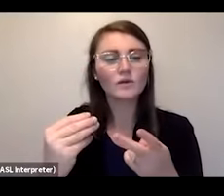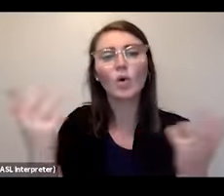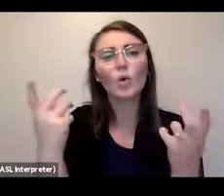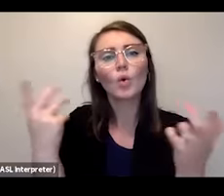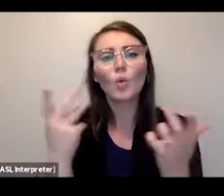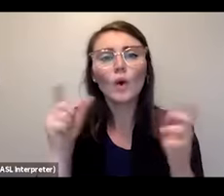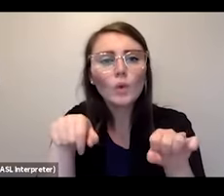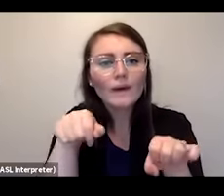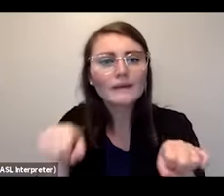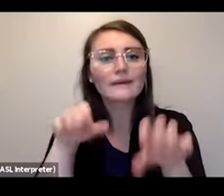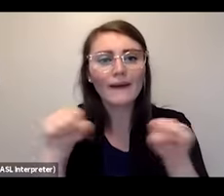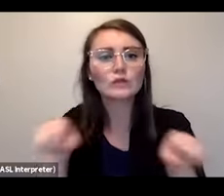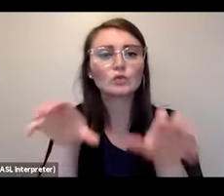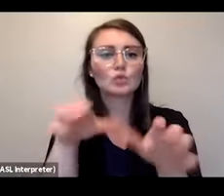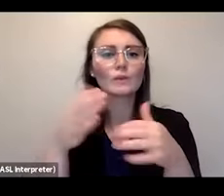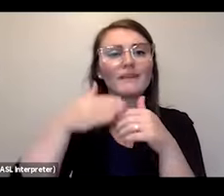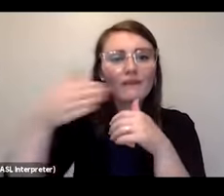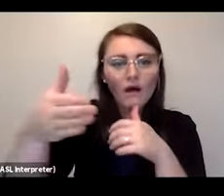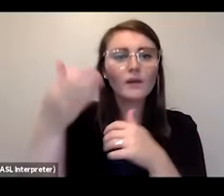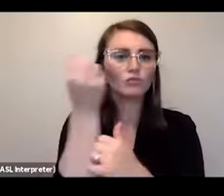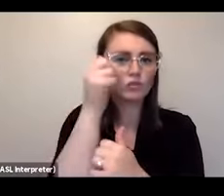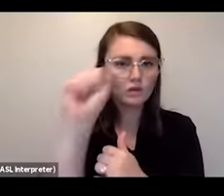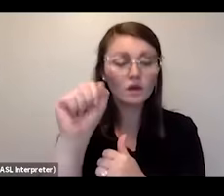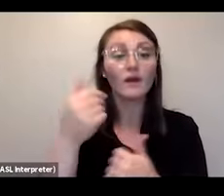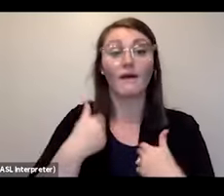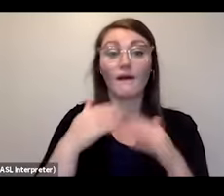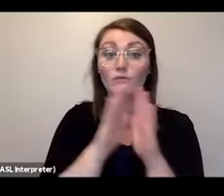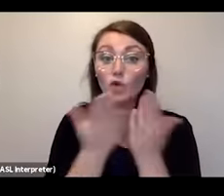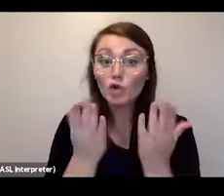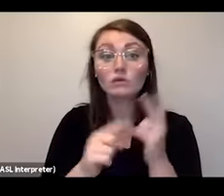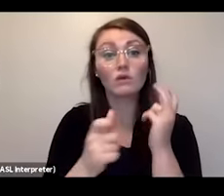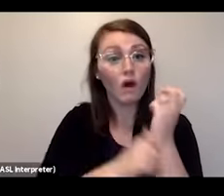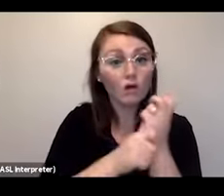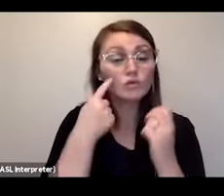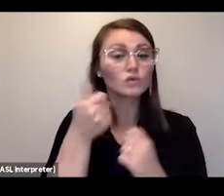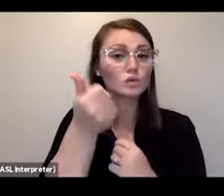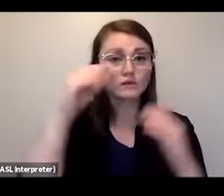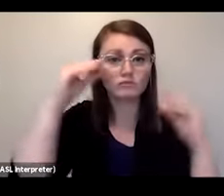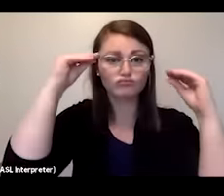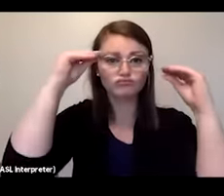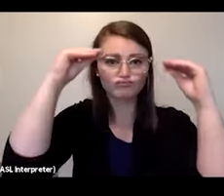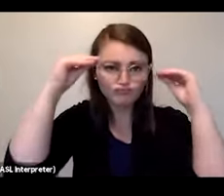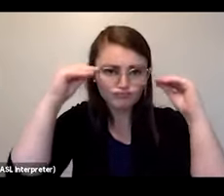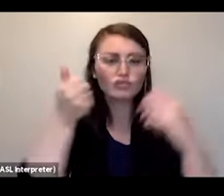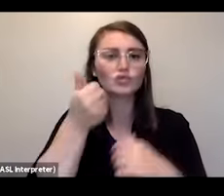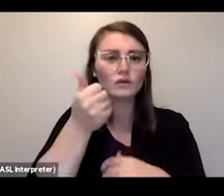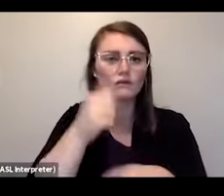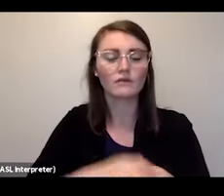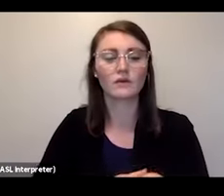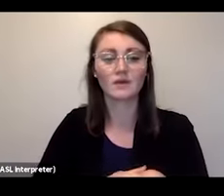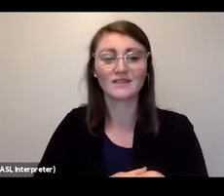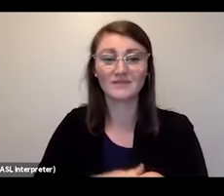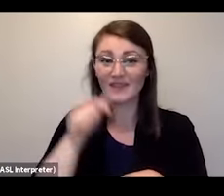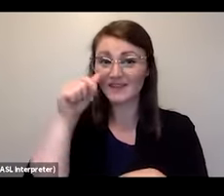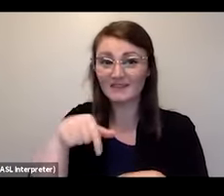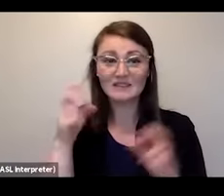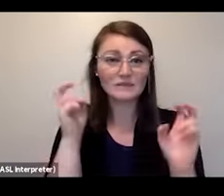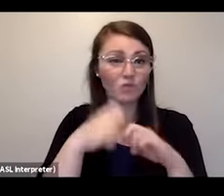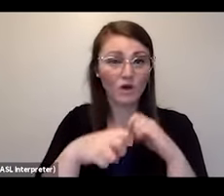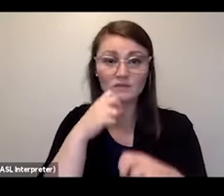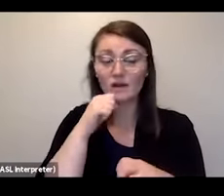donation suggestions, and anti-racism books and articles to read for self-education. These issues are not unique to the United States,